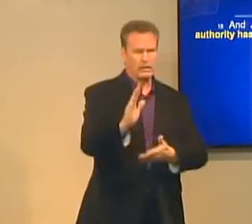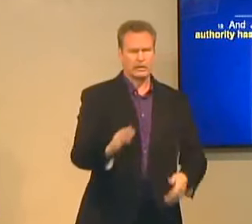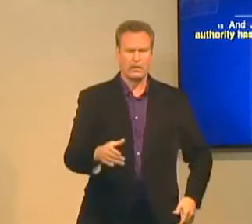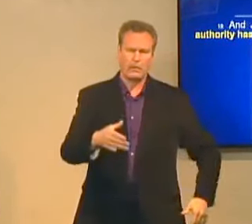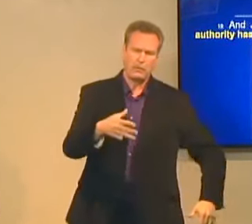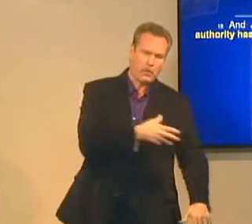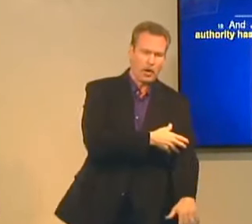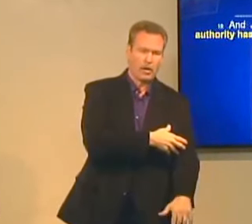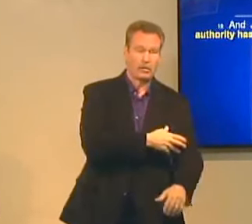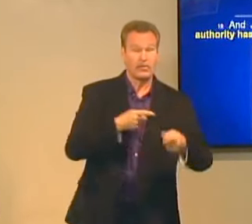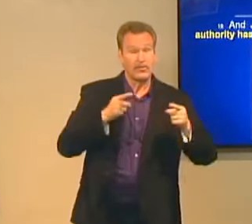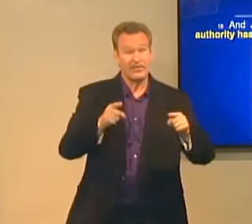Jesus Christ Himself the authority.